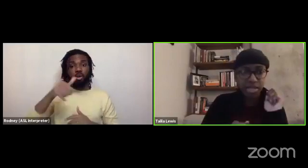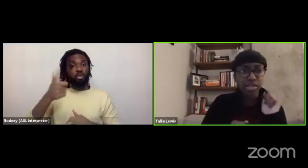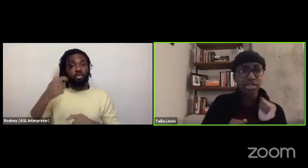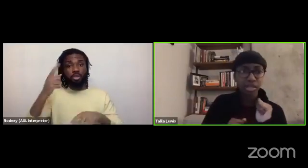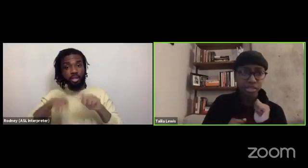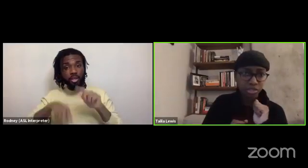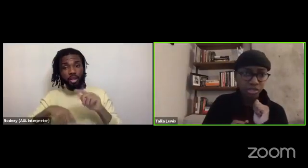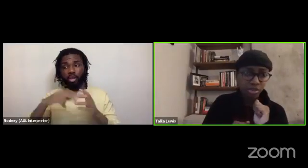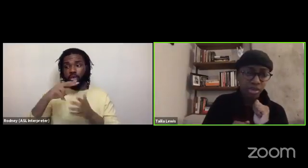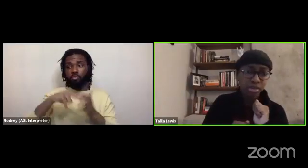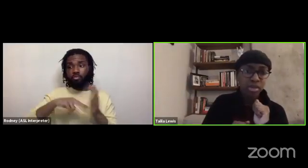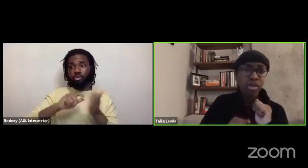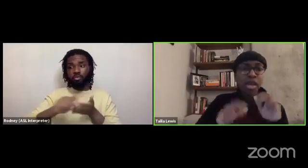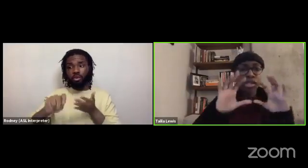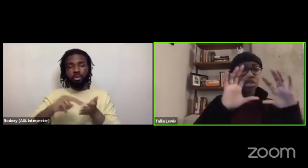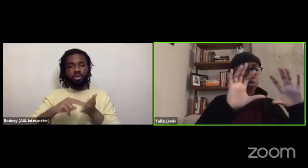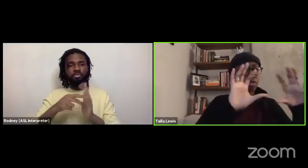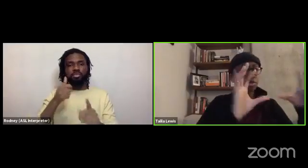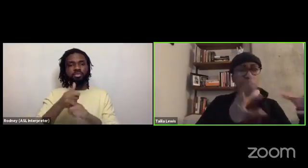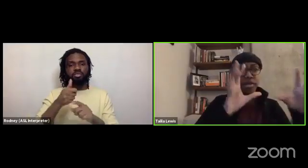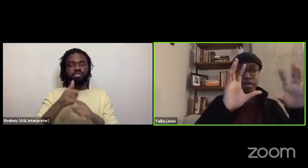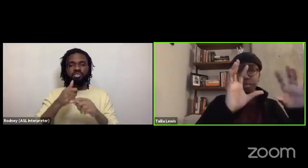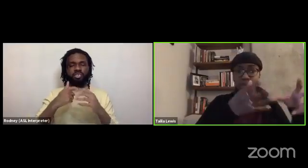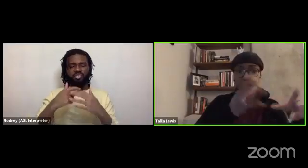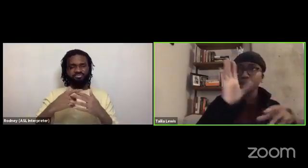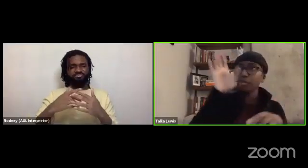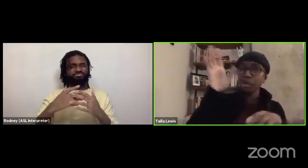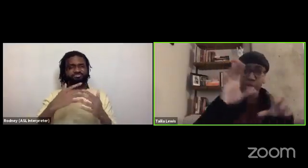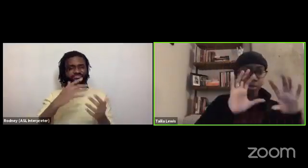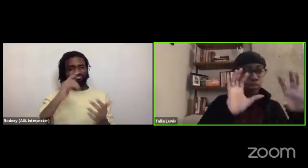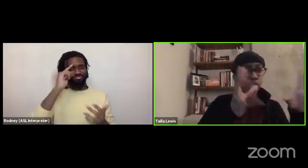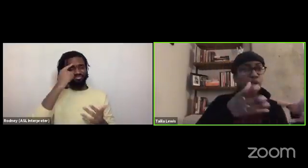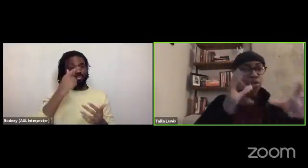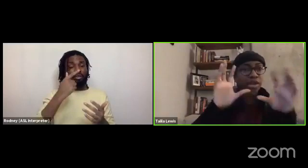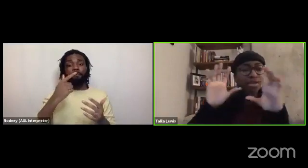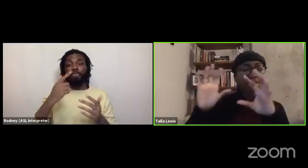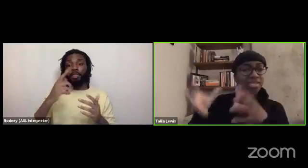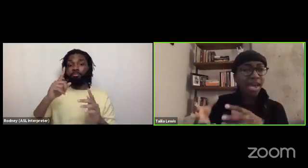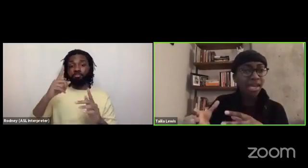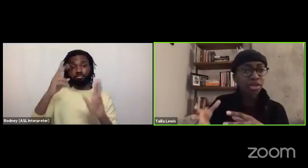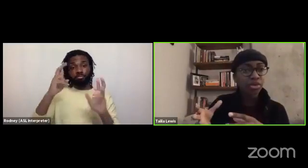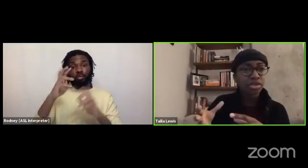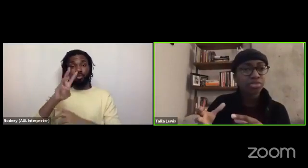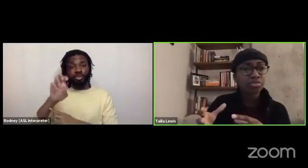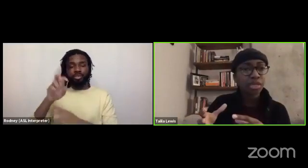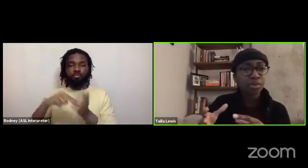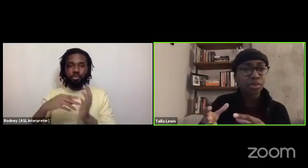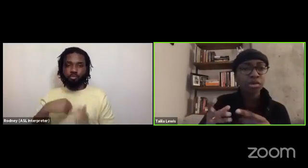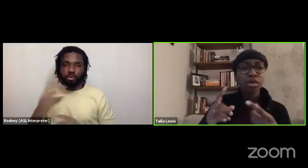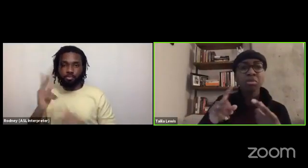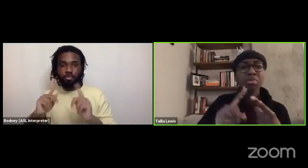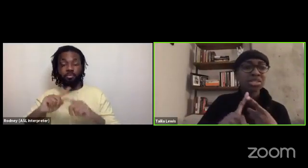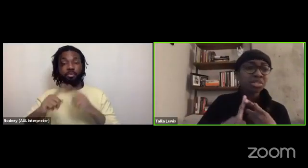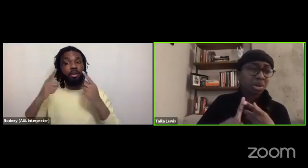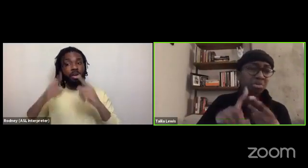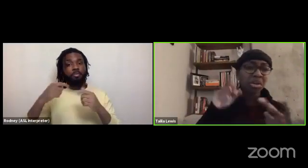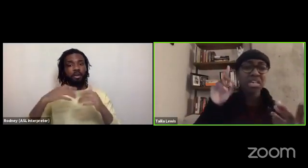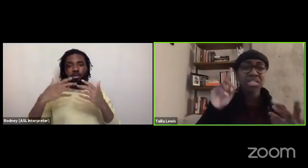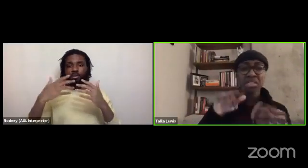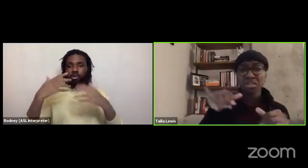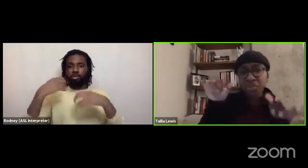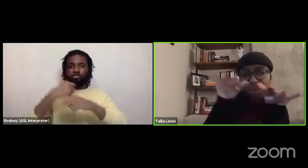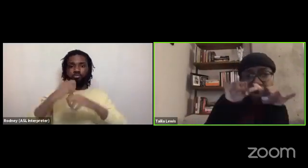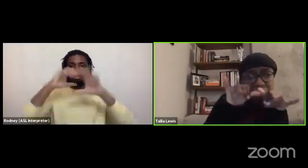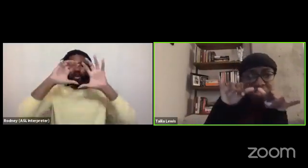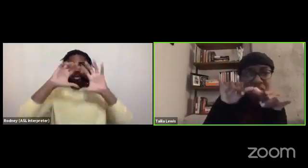less than intelligent, right? And so we've created, by we, I mean white people, created these categories of people based on